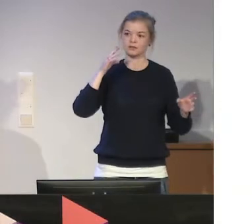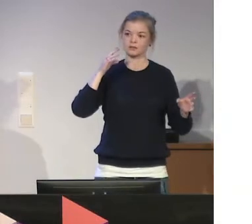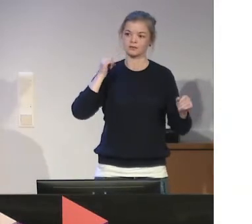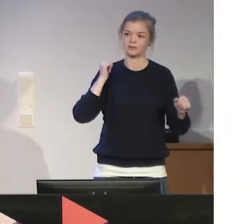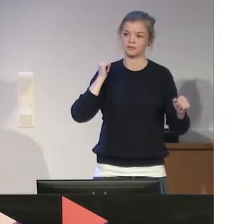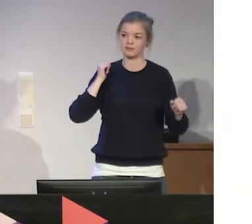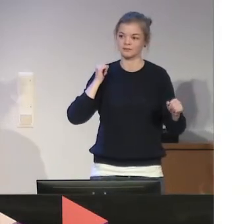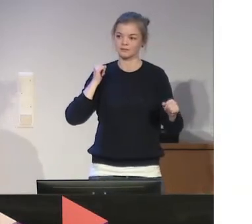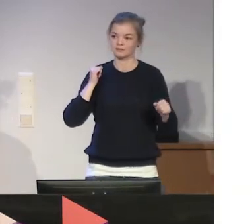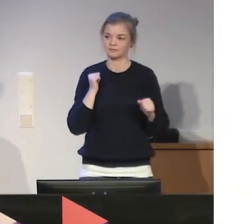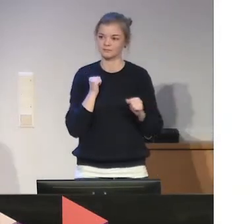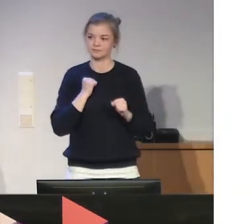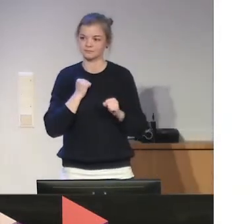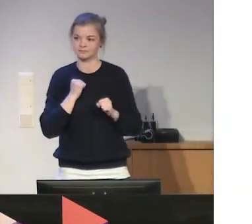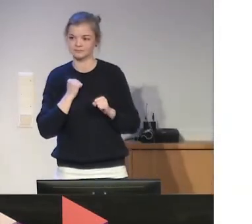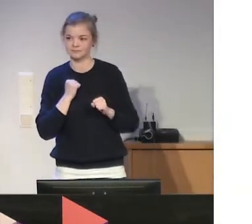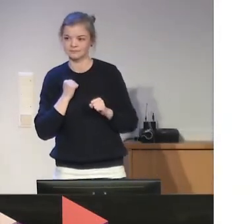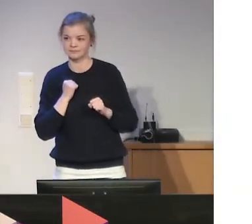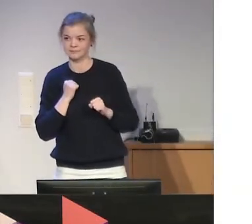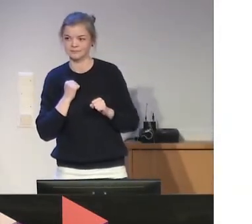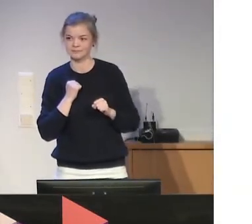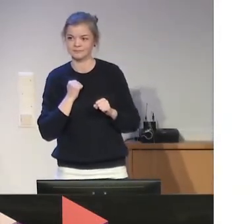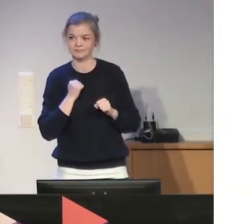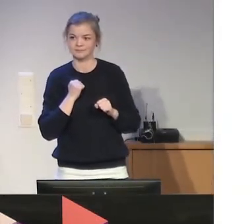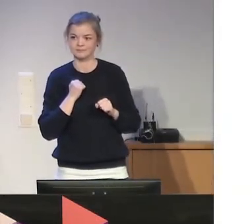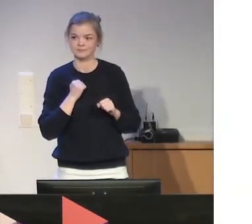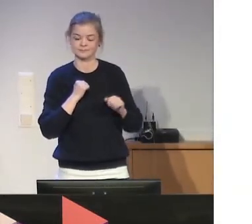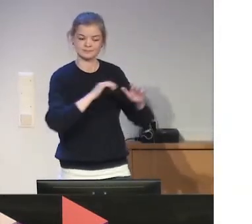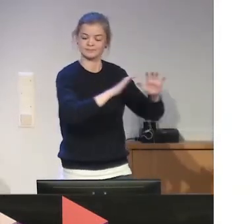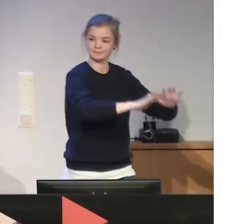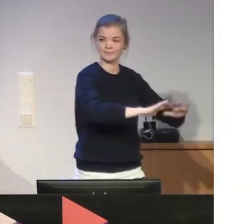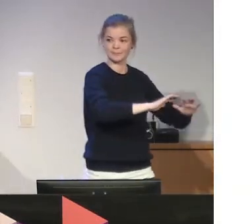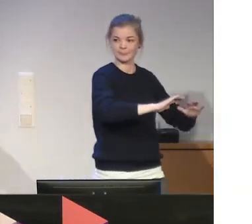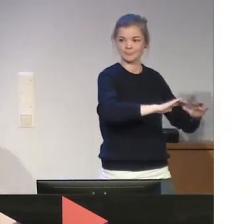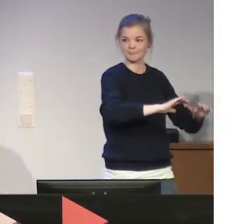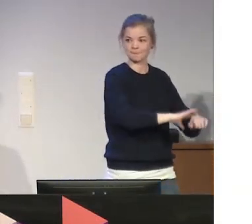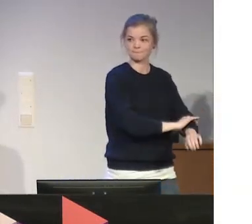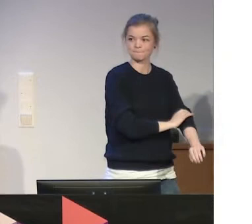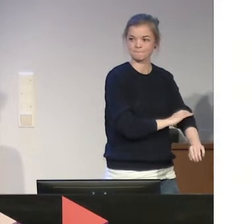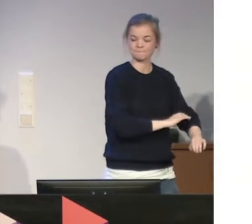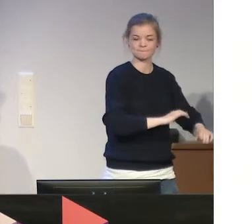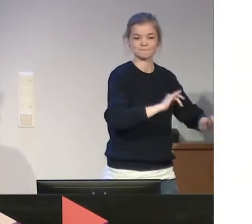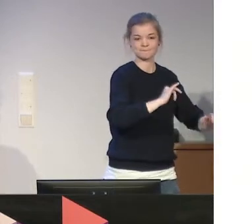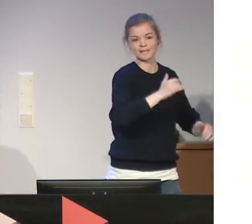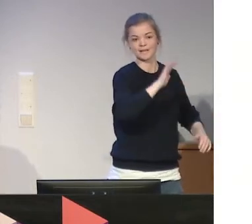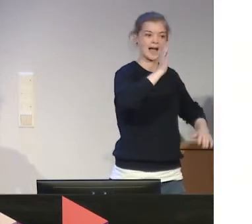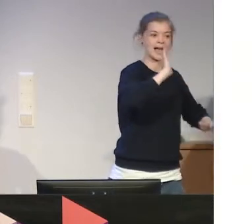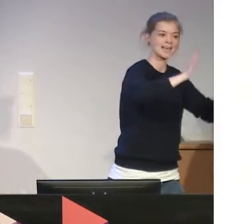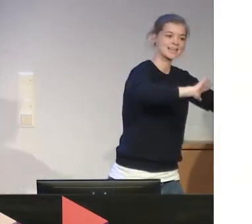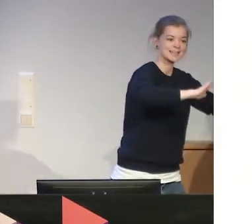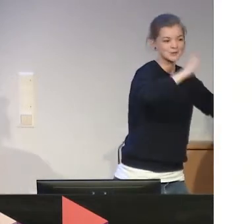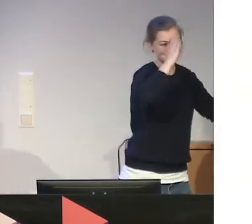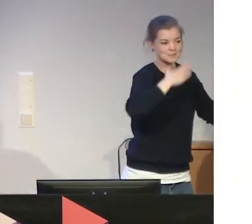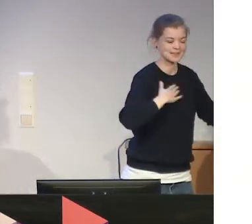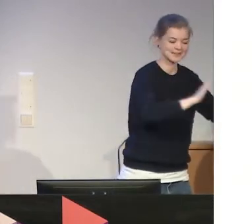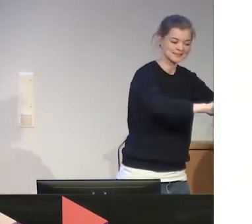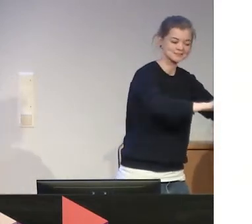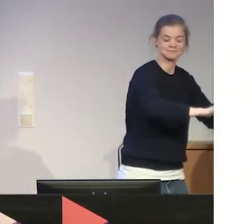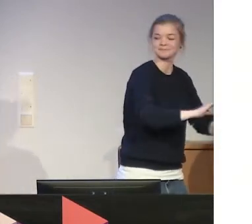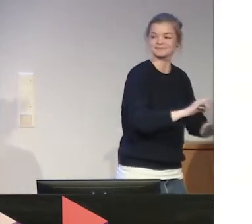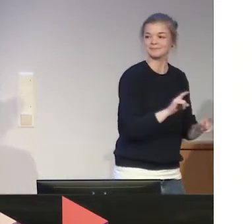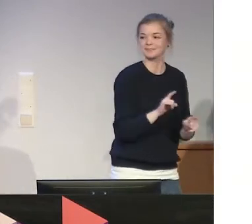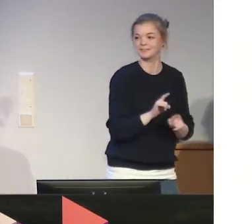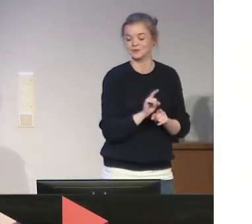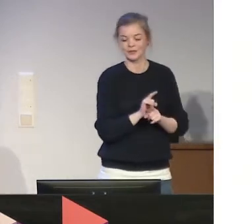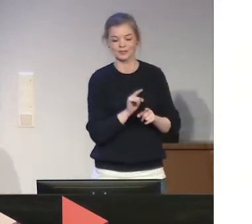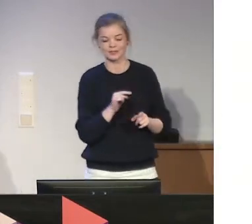body, it's the way his father was greeting him, just putting his hands on his torso and just rubbing it. So that's the